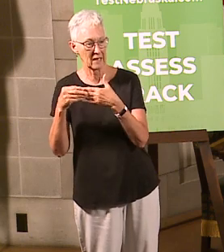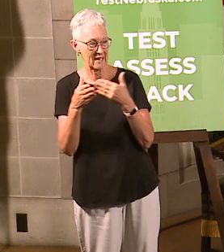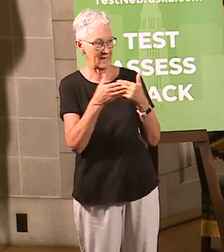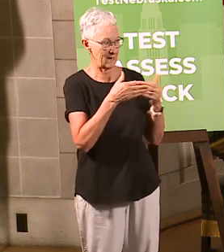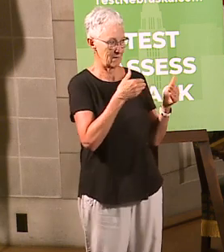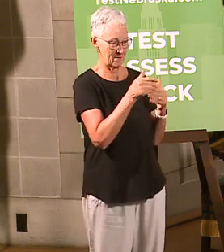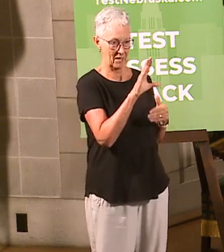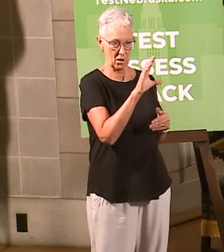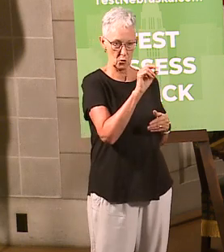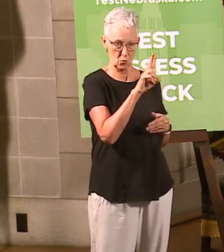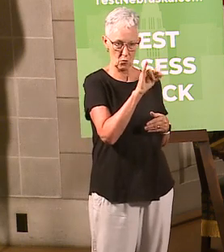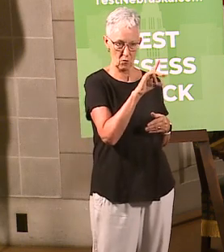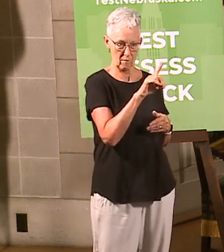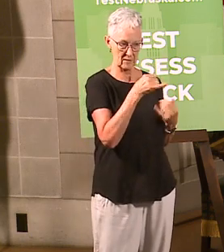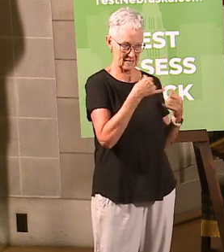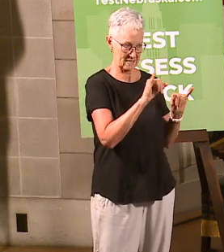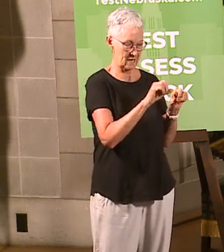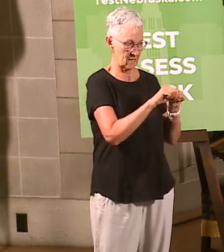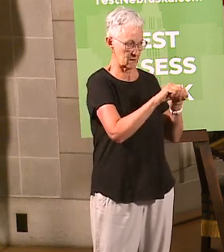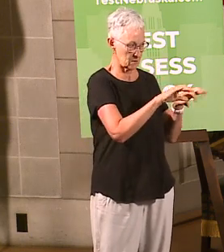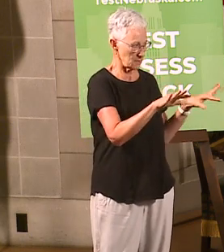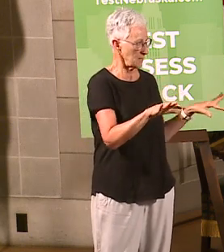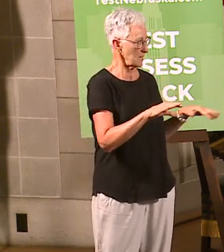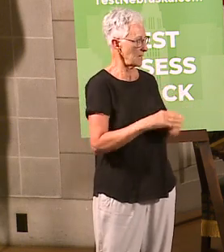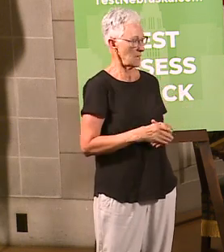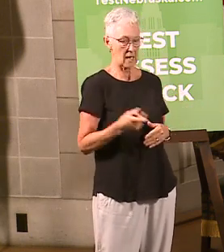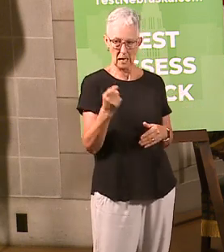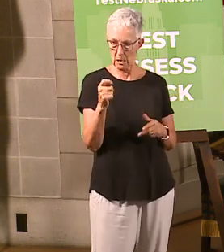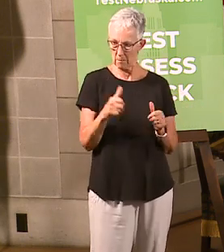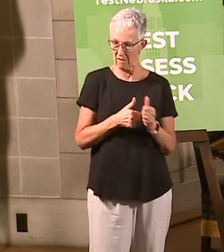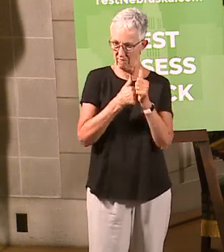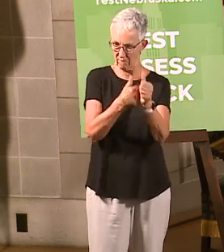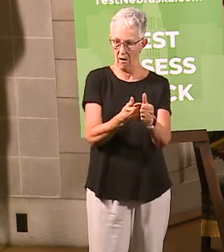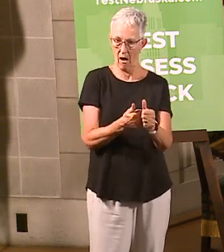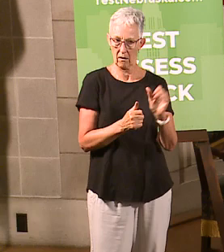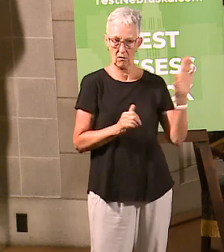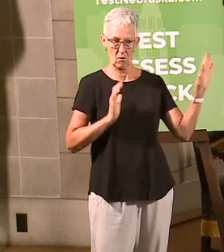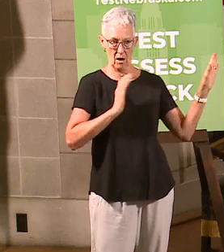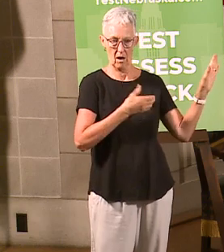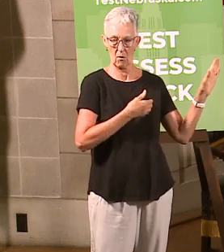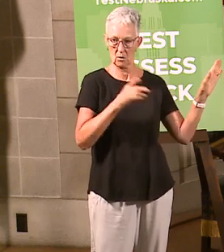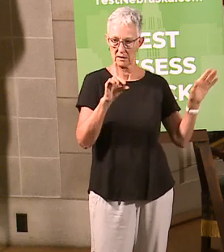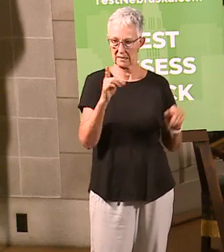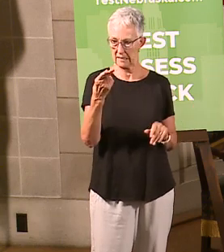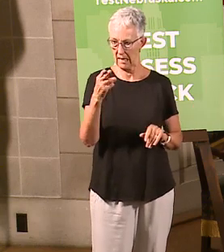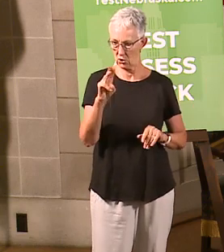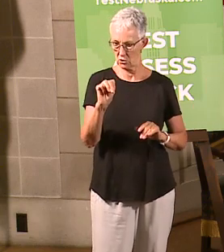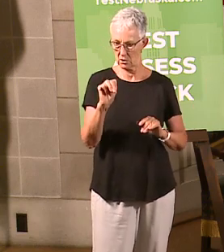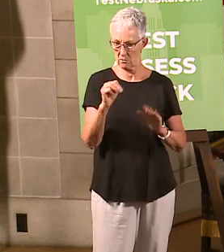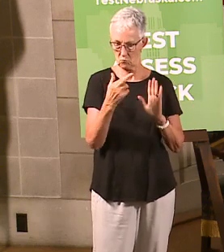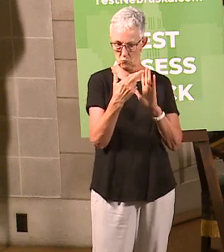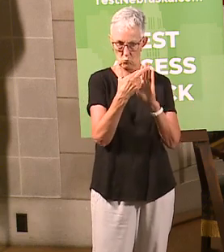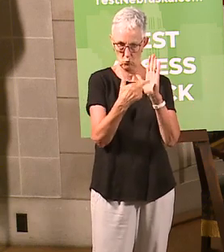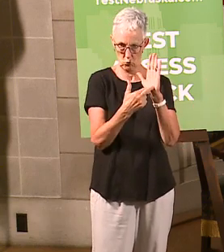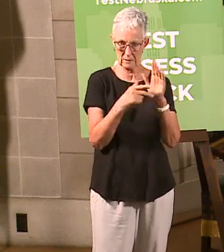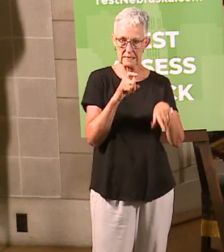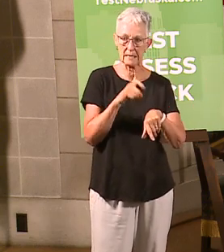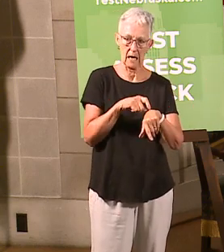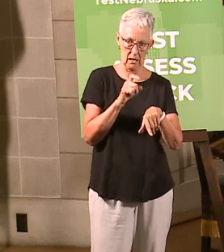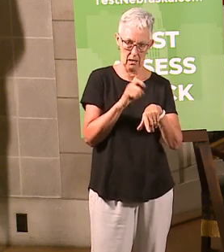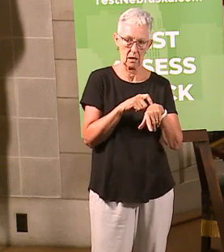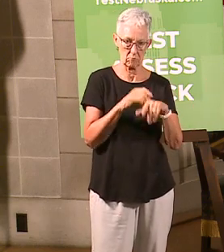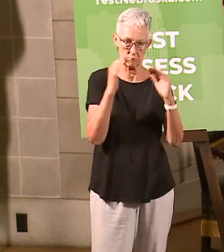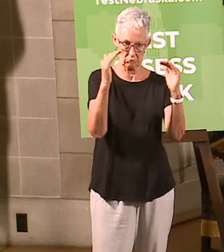the phasing guidance mirrors the directed health measure phases that we have here and that Governor Ricketts just talked